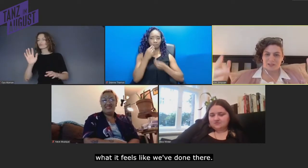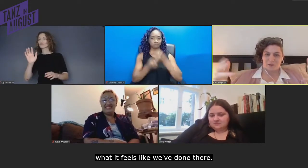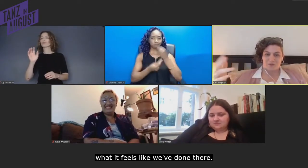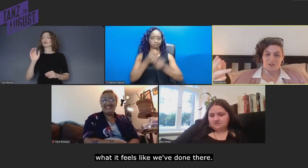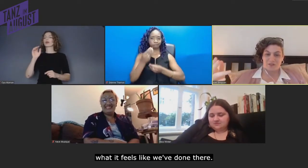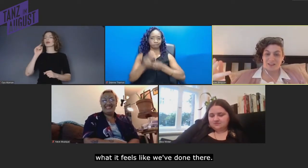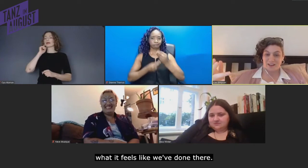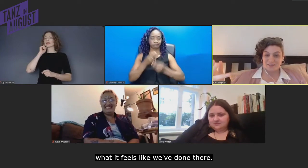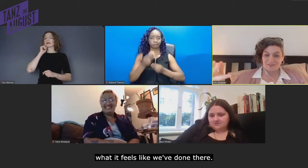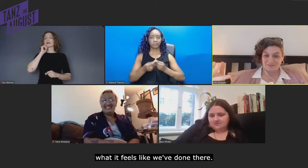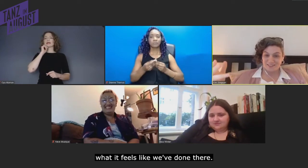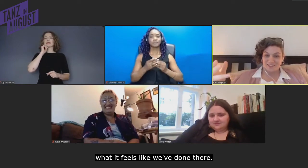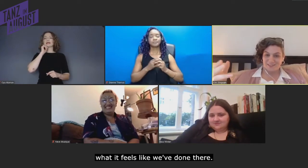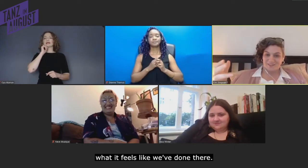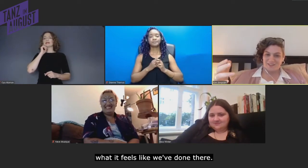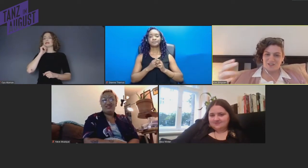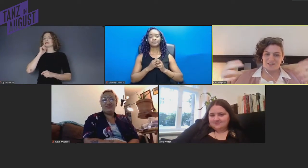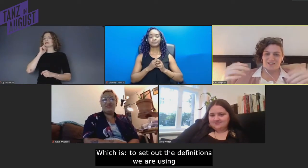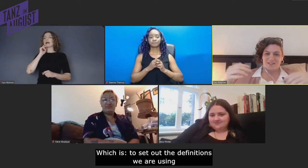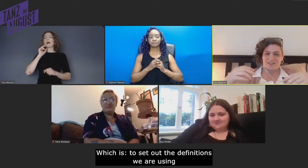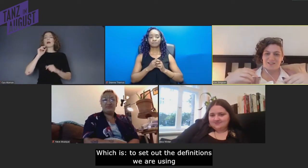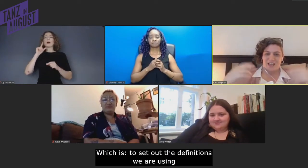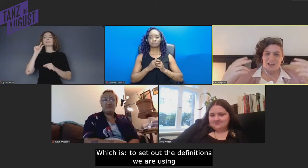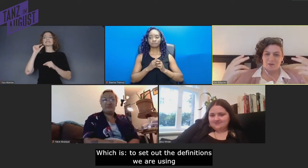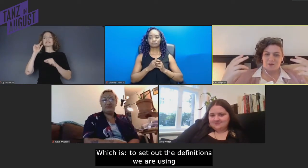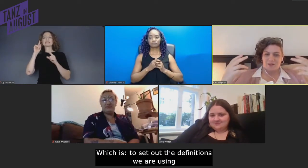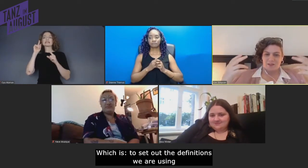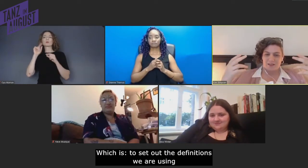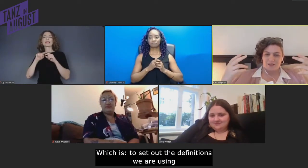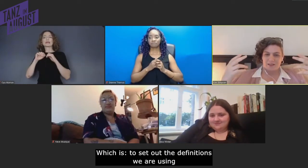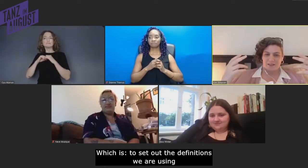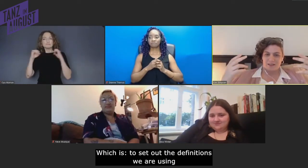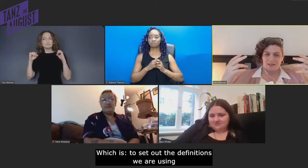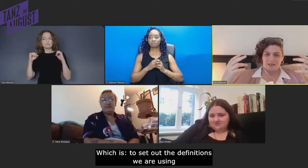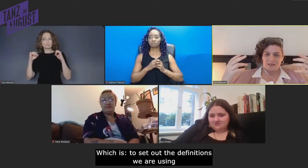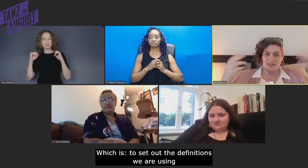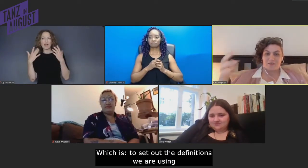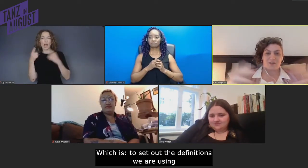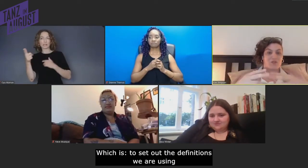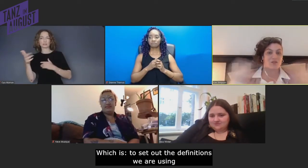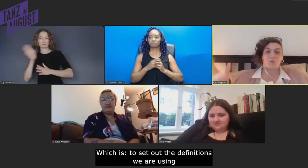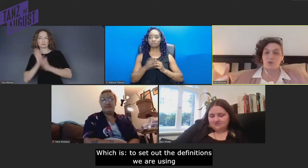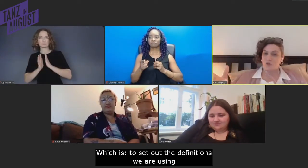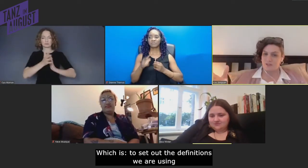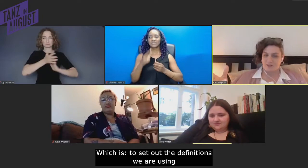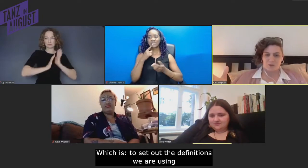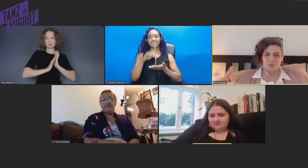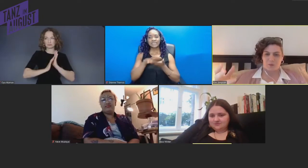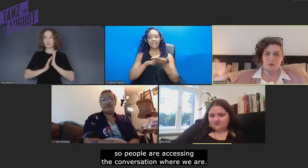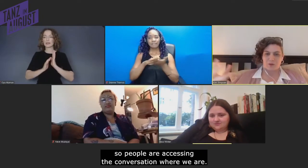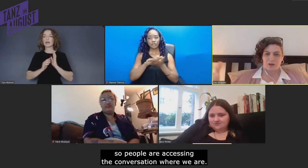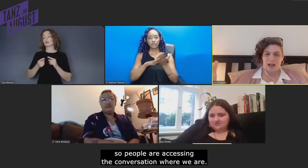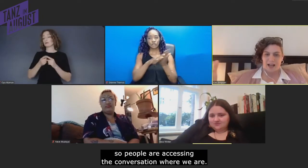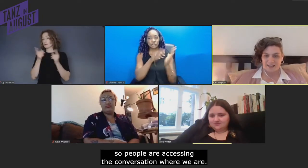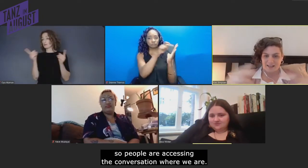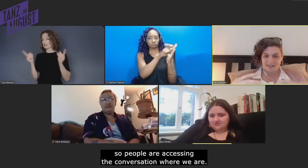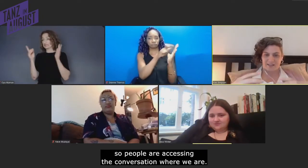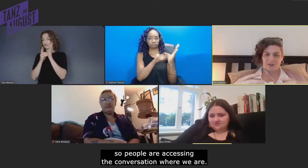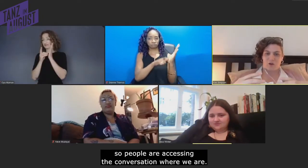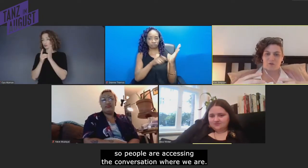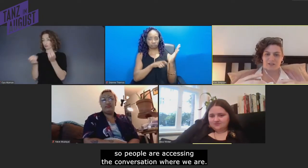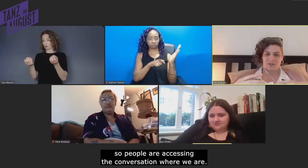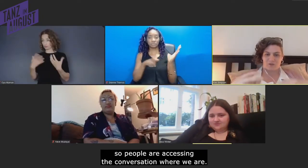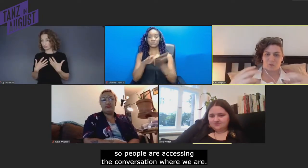like we've done there, which is to set out the definitions that we're using so that people are